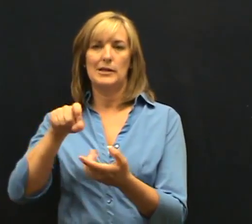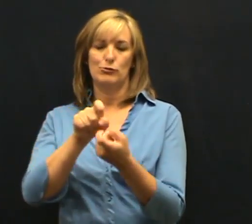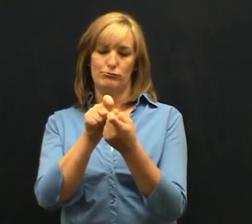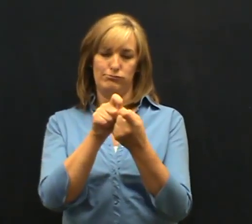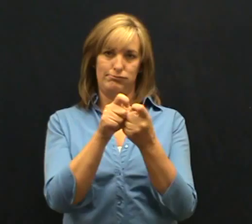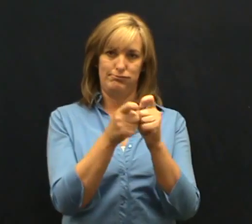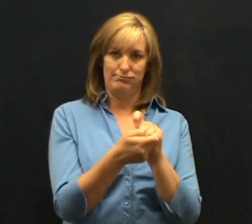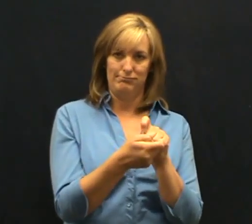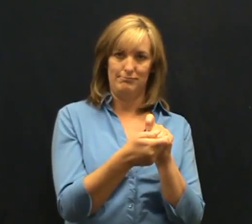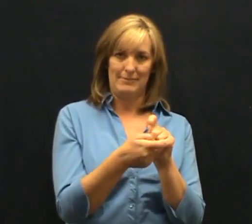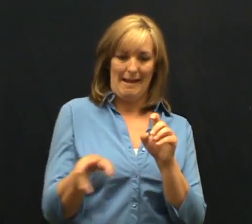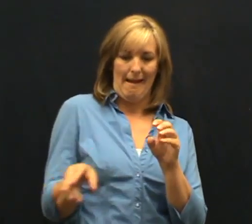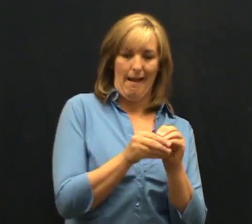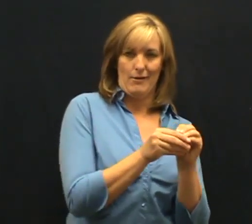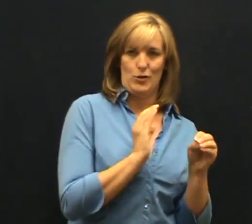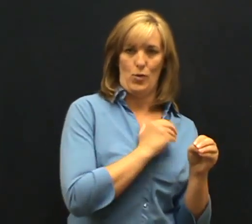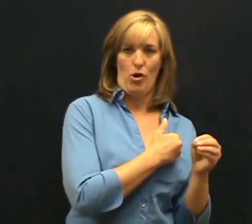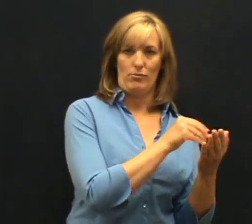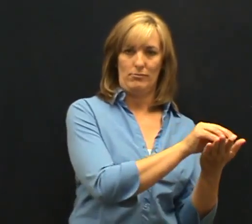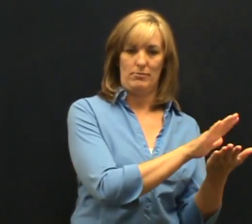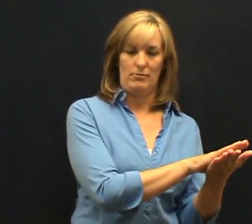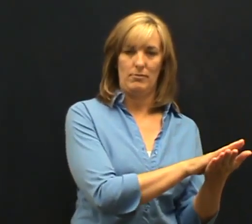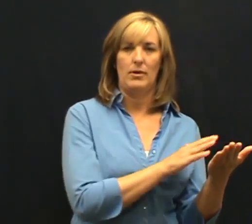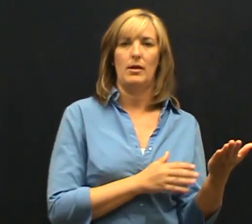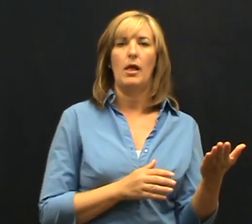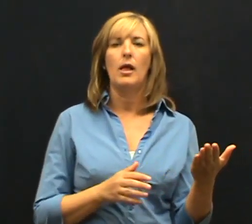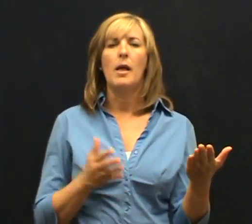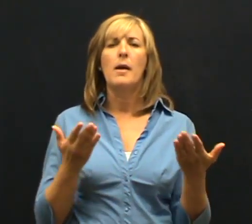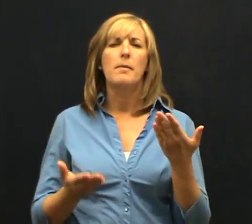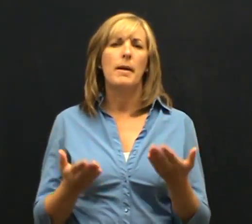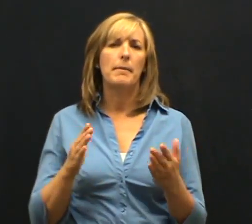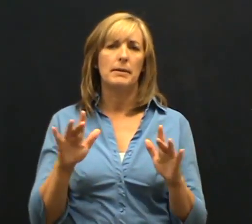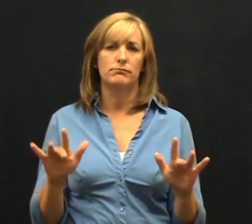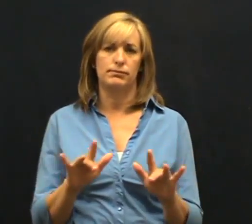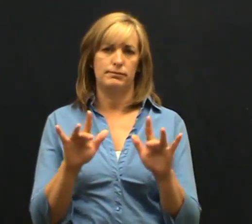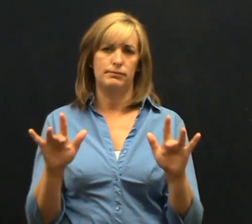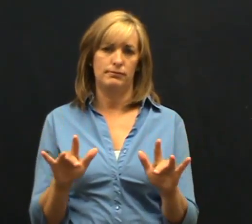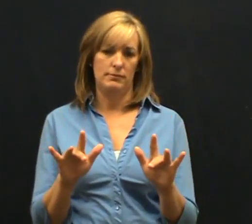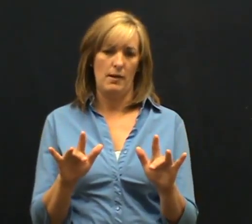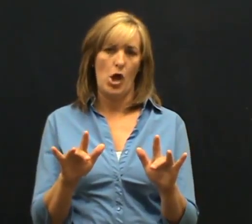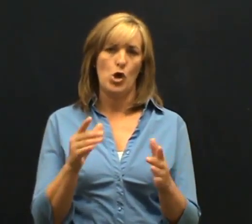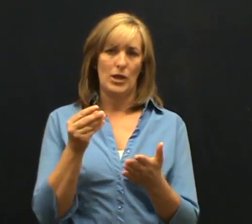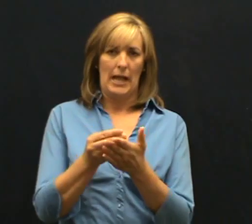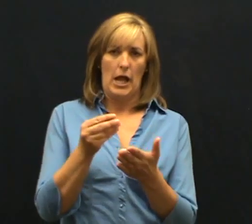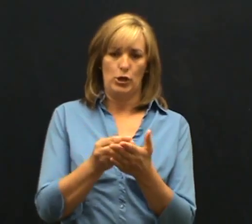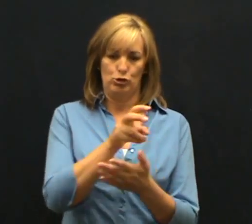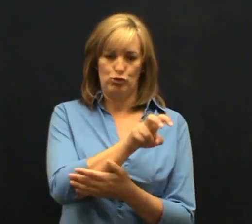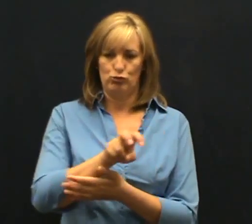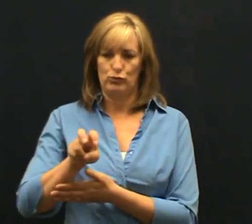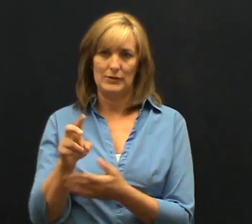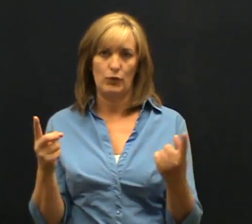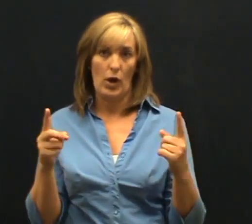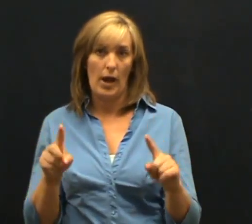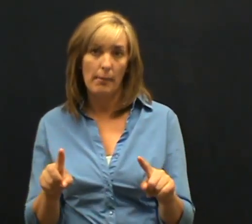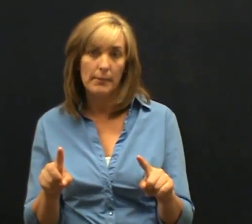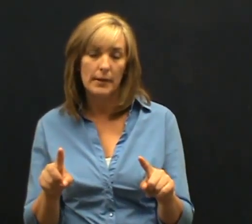transfers might not show up on our records unless we had knowledge that the transfer was going to happen, so that's a